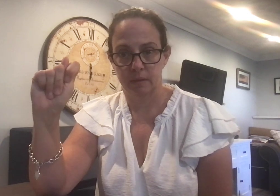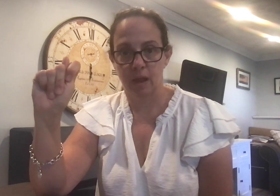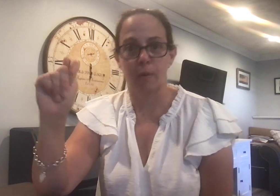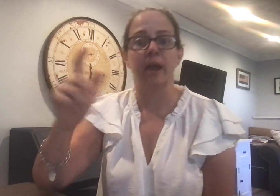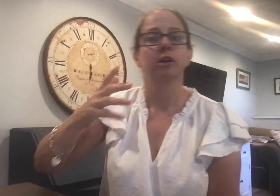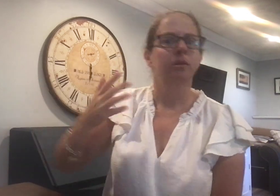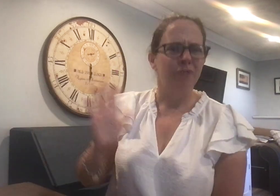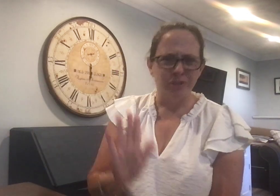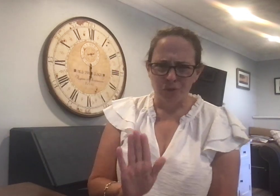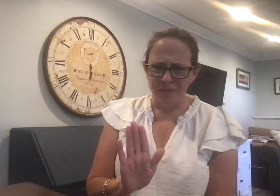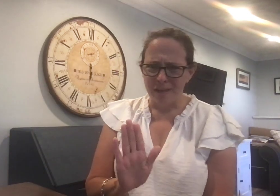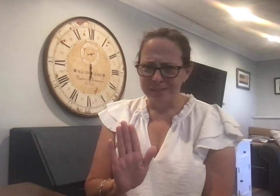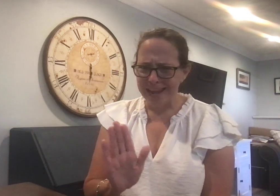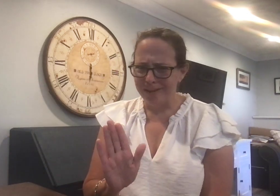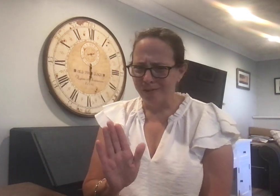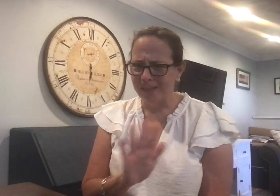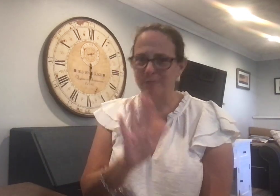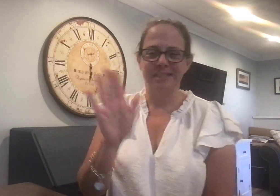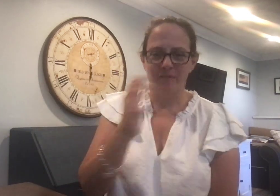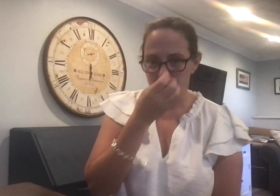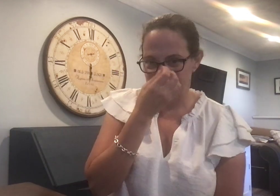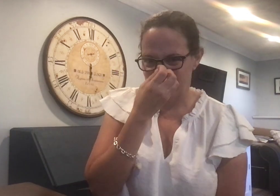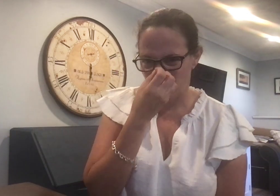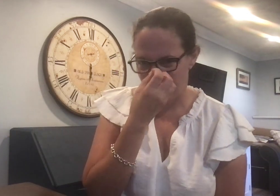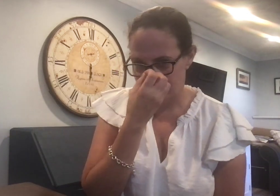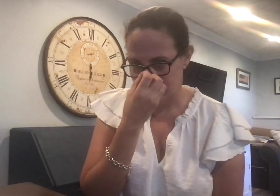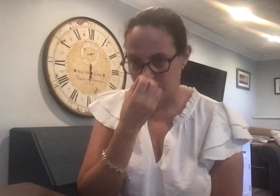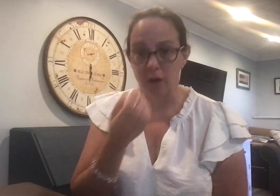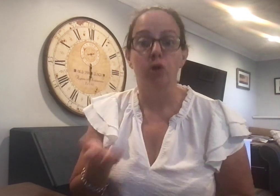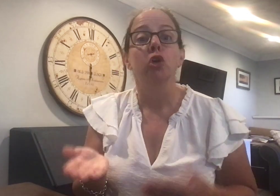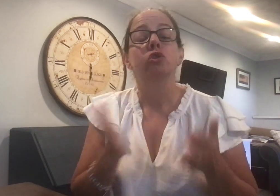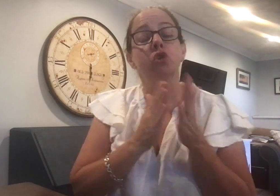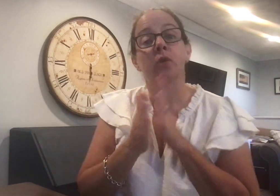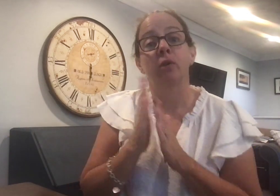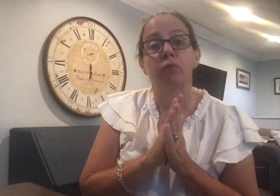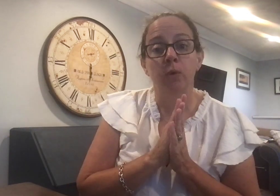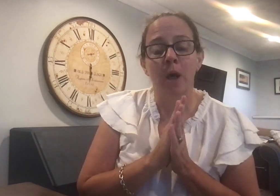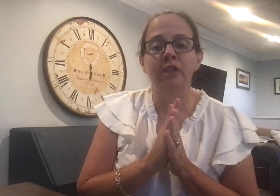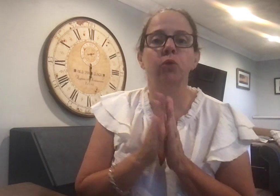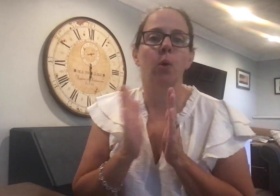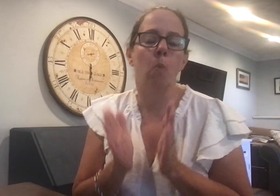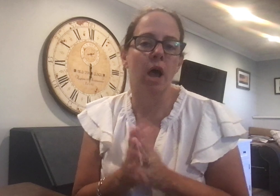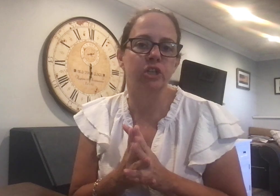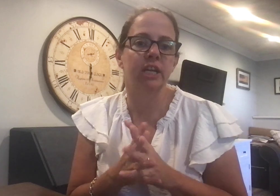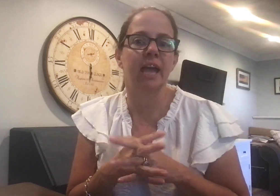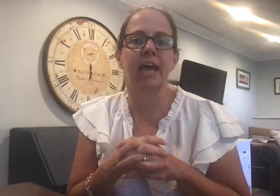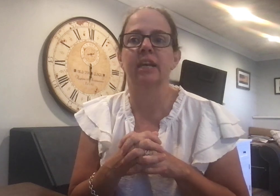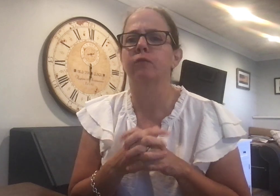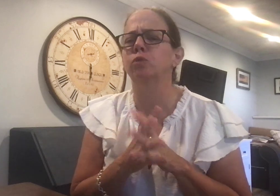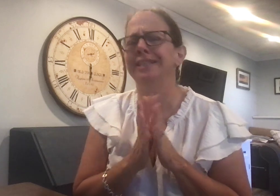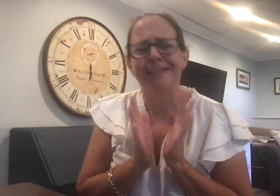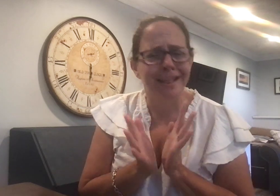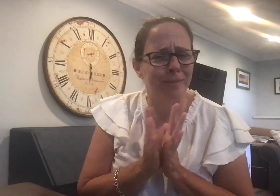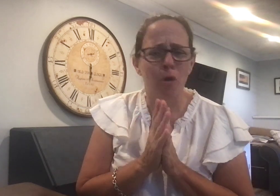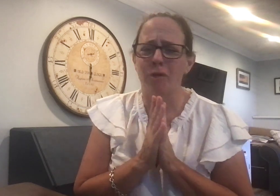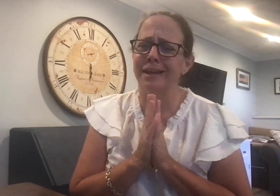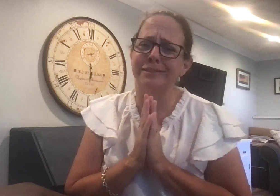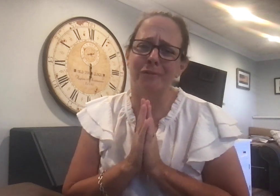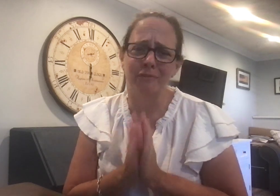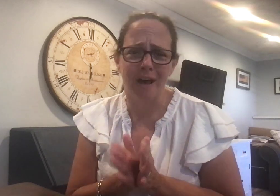Okay, not sure if that was 8 or if that was 7, but that's okay. I'll stop there. So you can rewind, you can watch it again. If you didn't get them all, that's